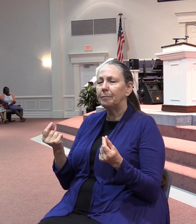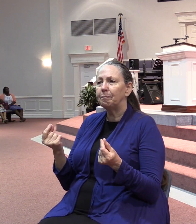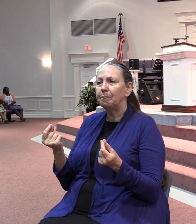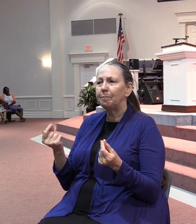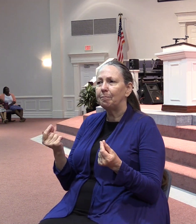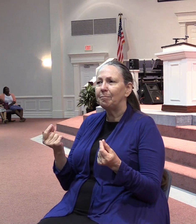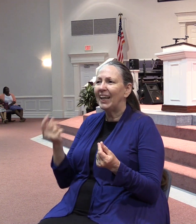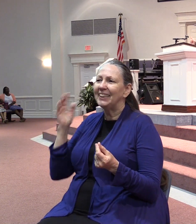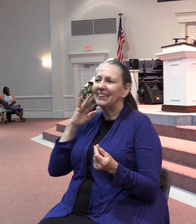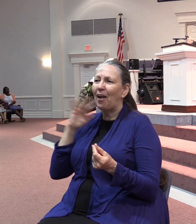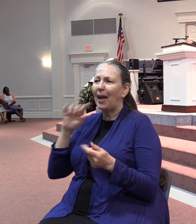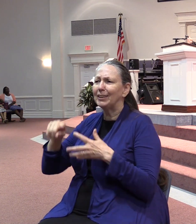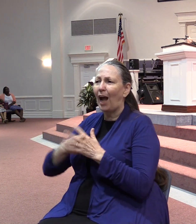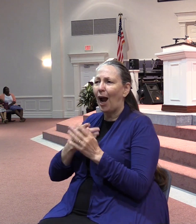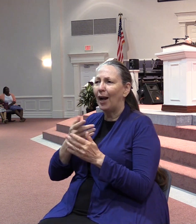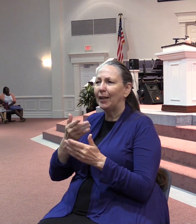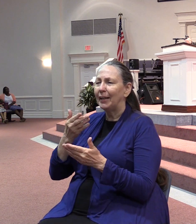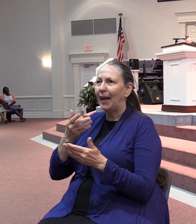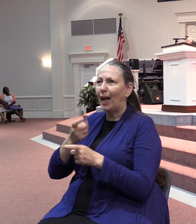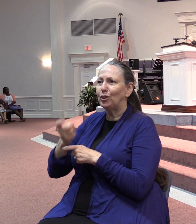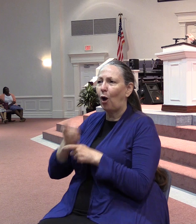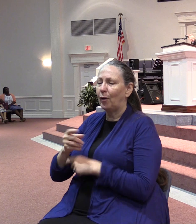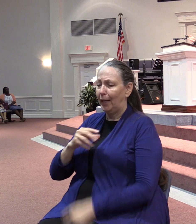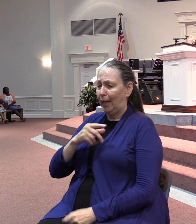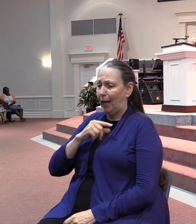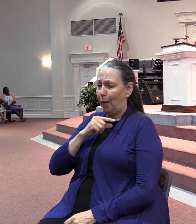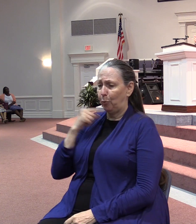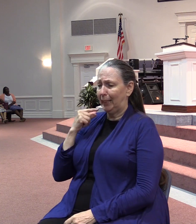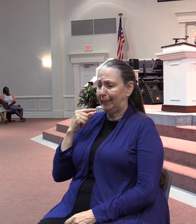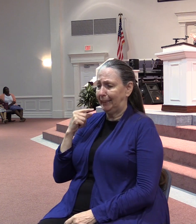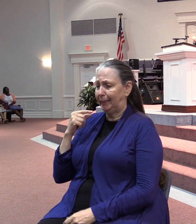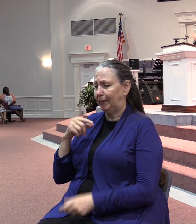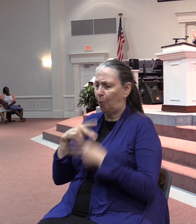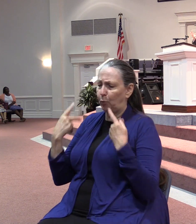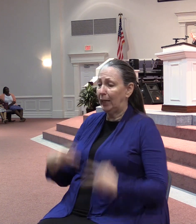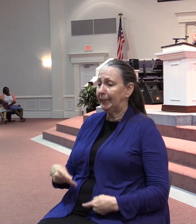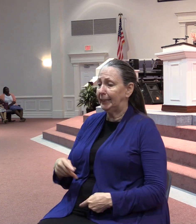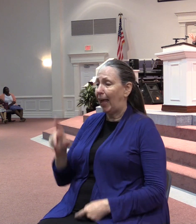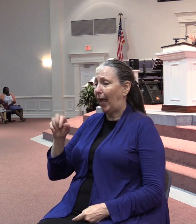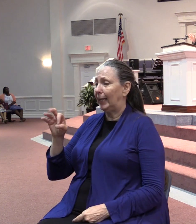of a good joke. A priest and a Levite and a Samaritan walks into a...